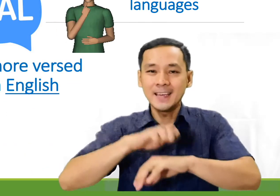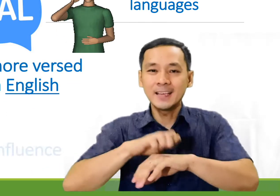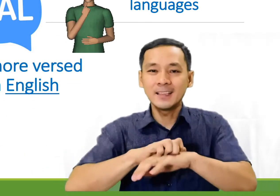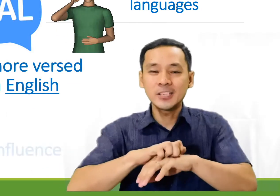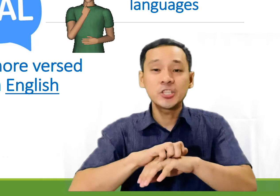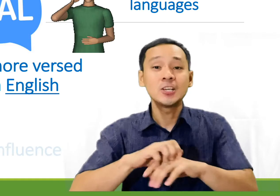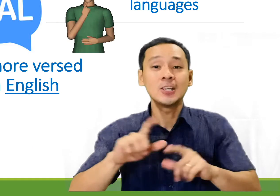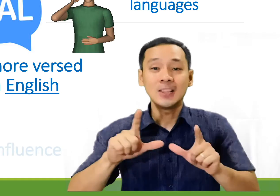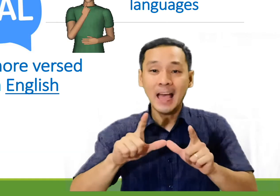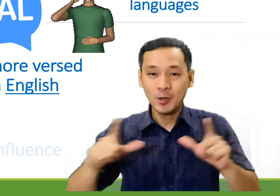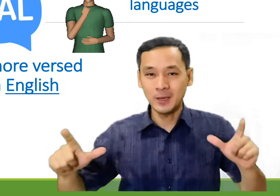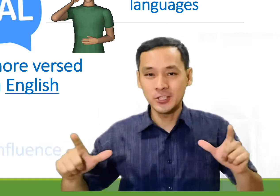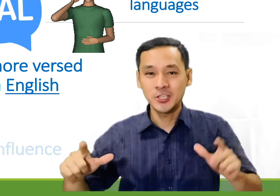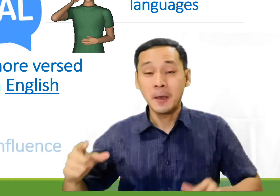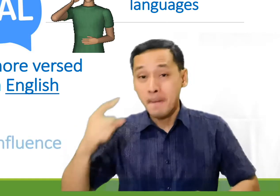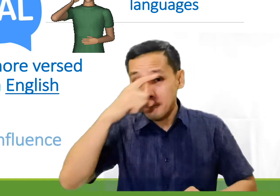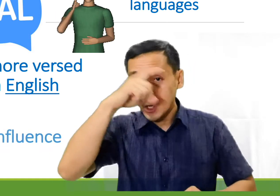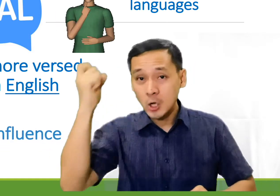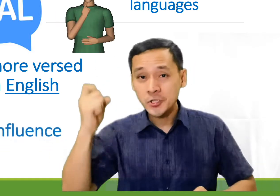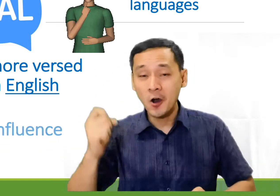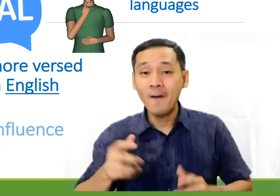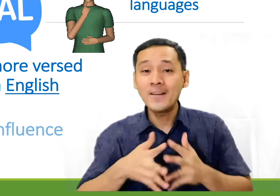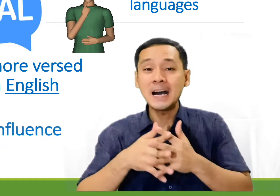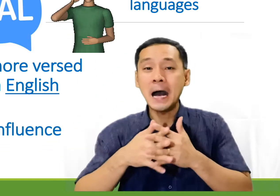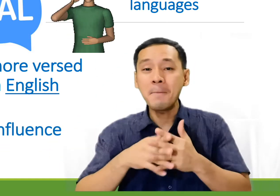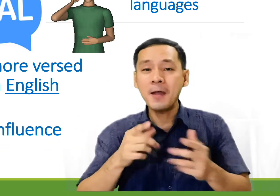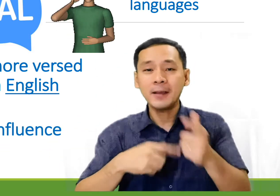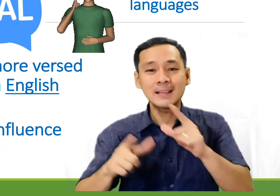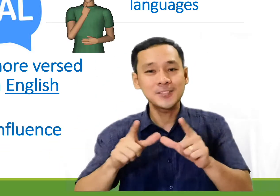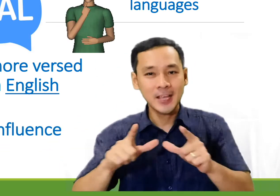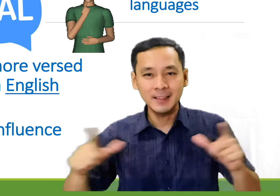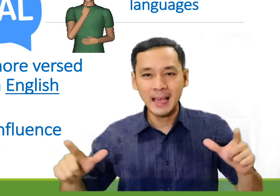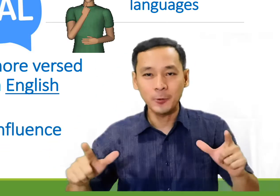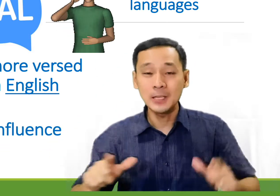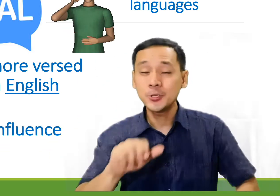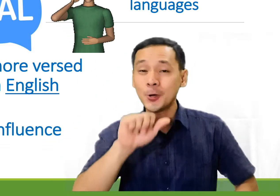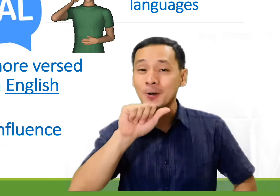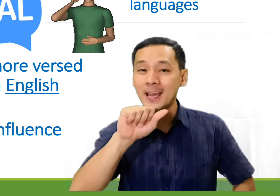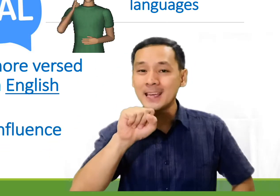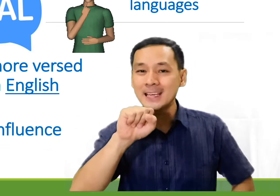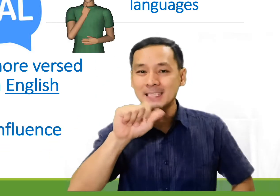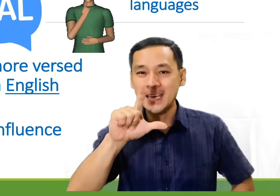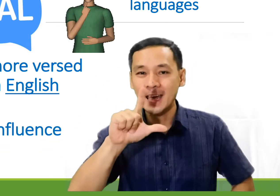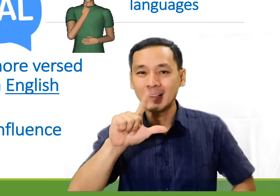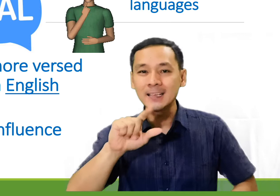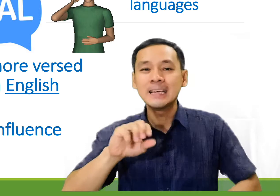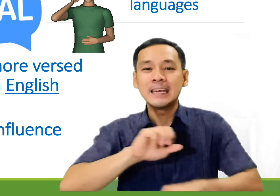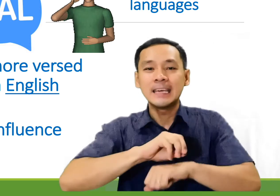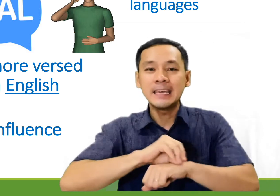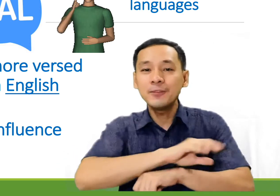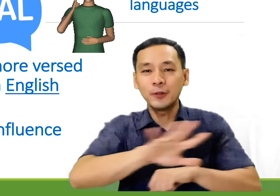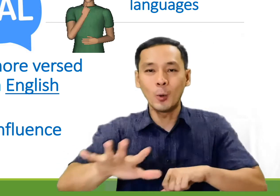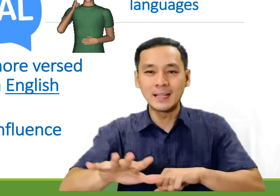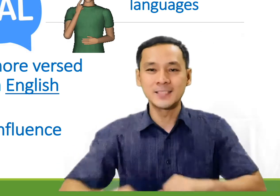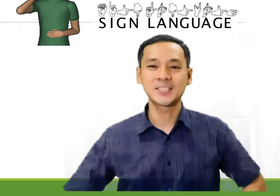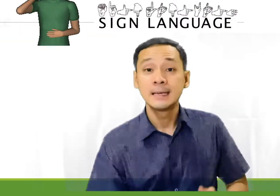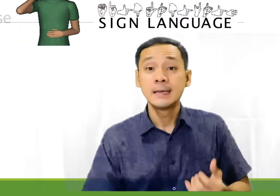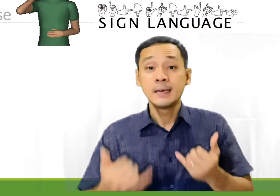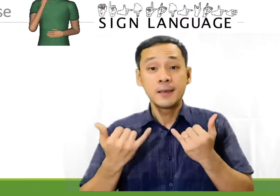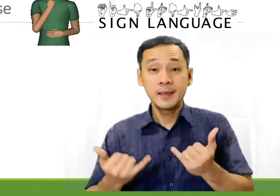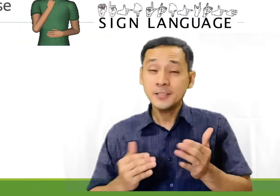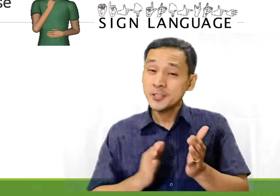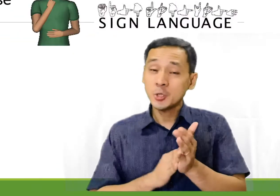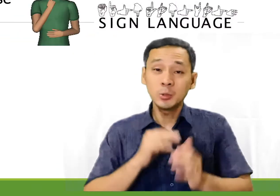in English language because of American Sign Language or ASL